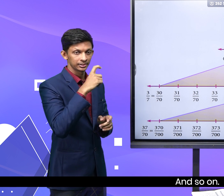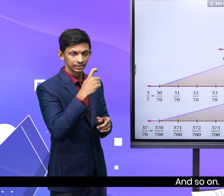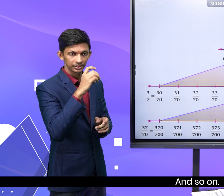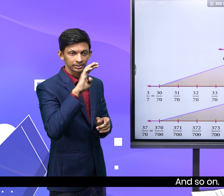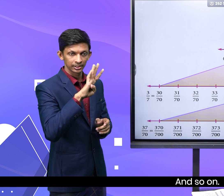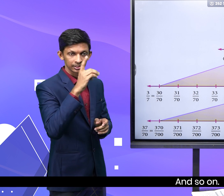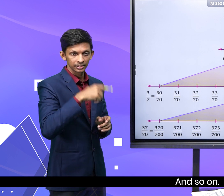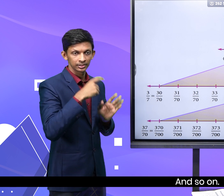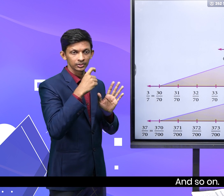on.